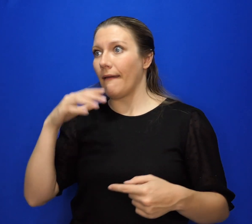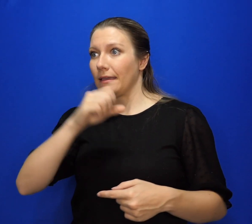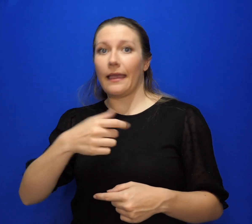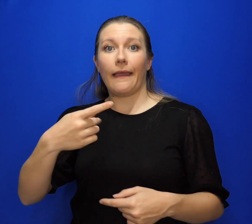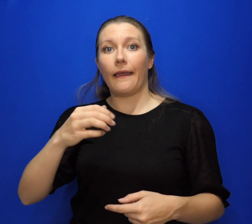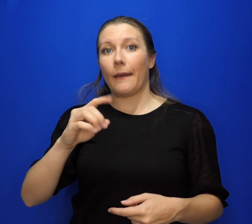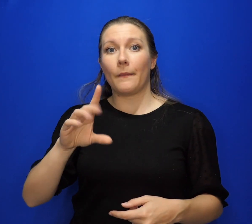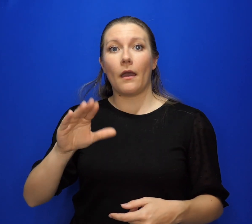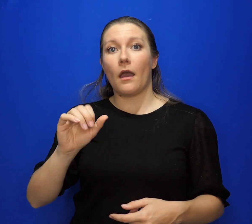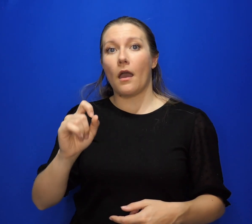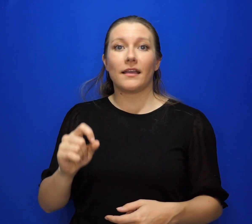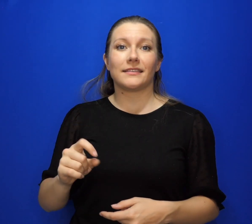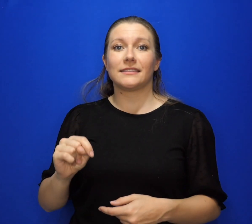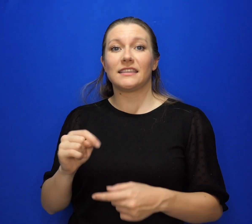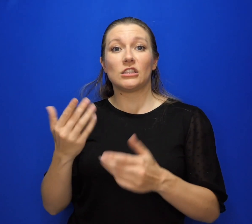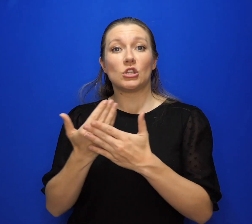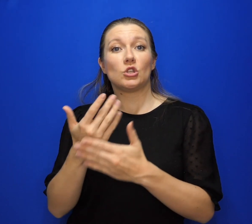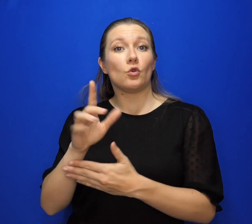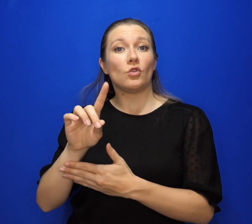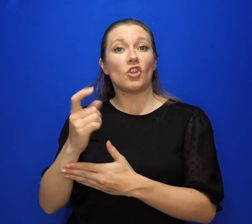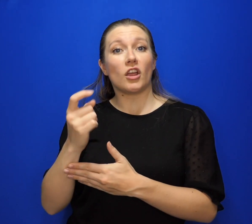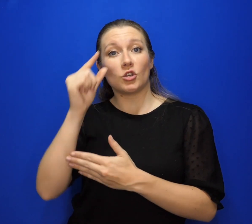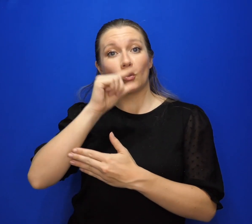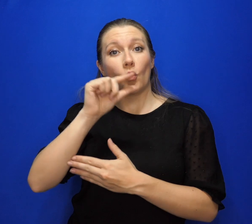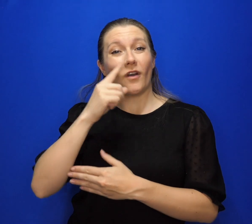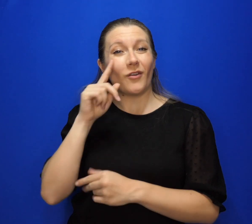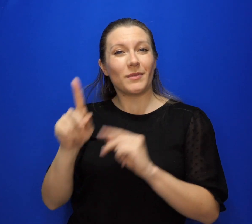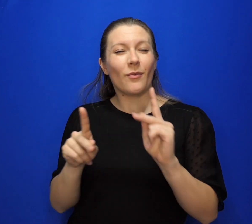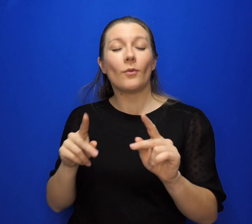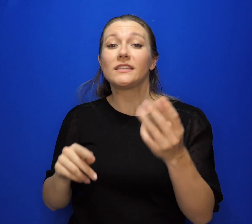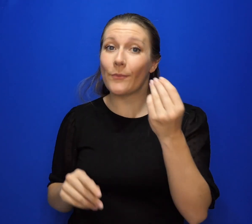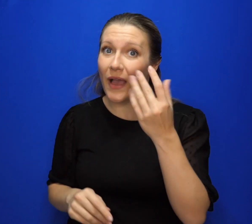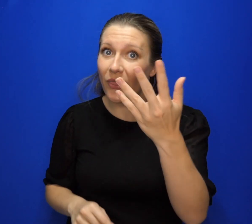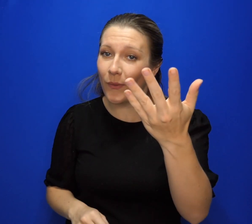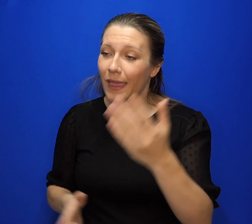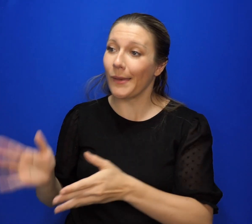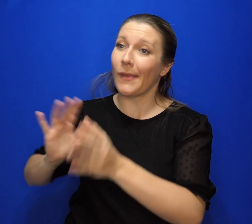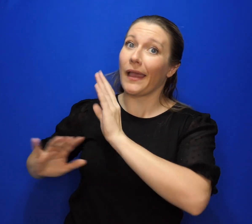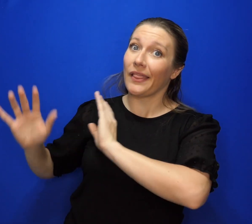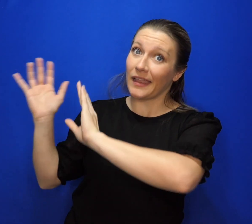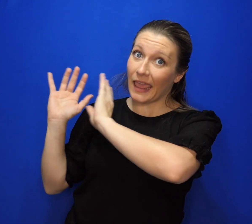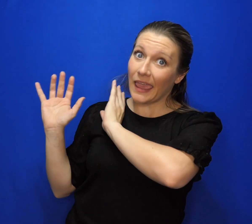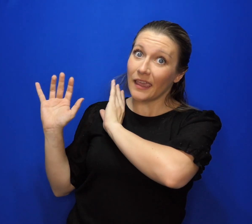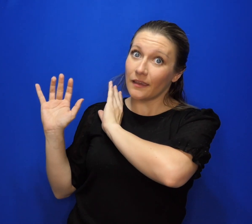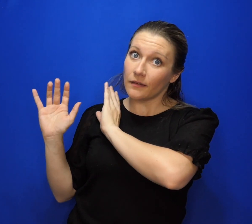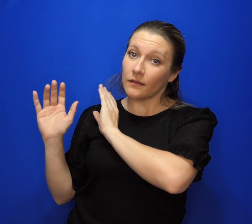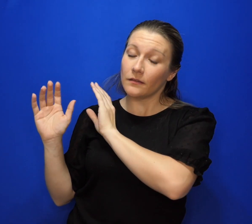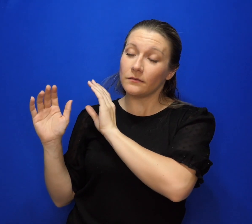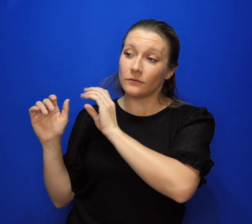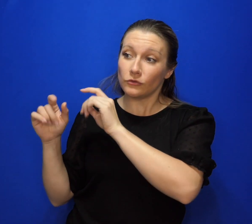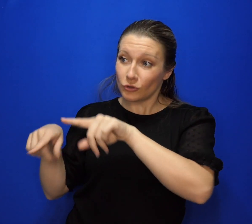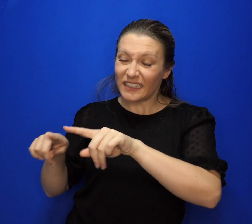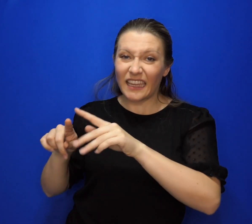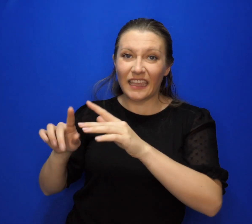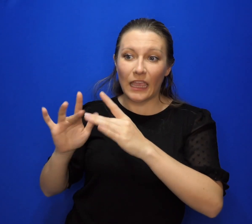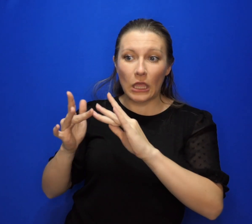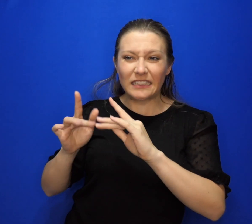to people. You know what I mean? Which, by the way, back in the day when the internet was first getting going, I get it. But at this point,